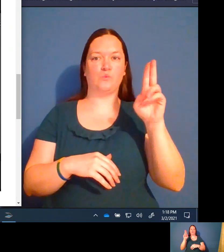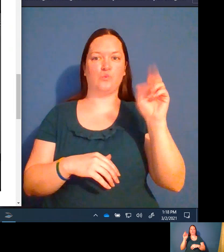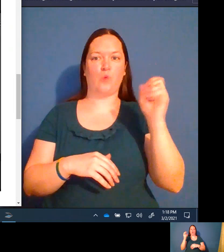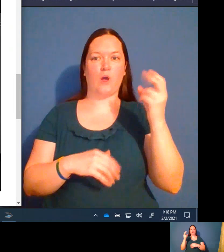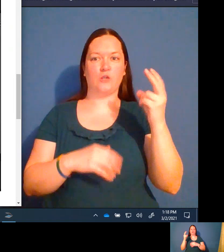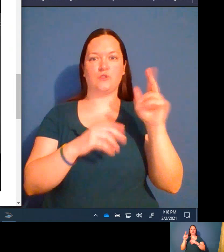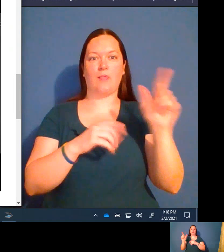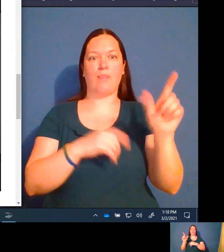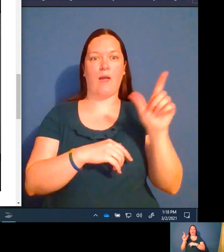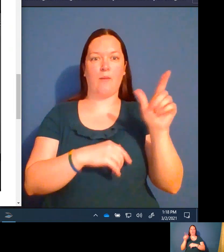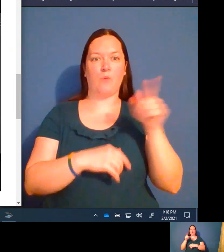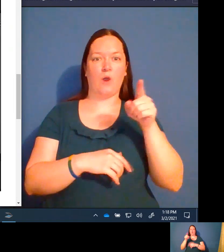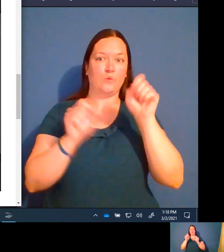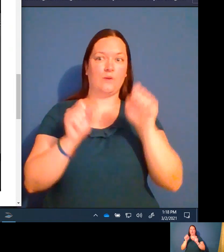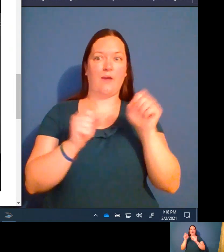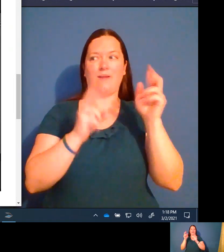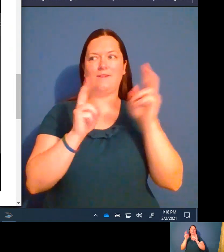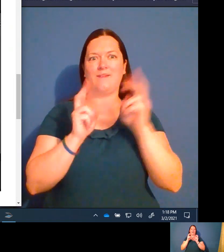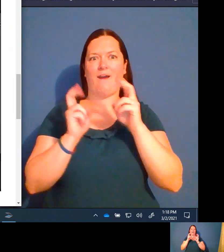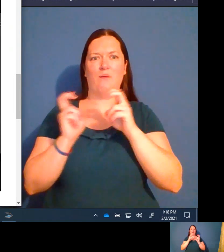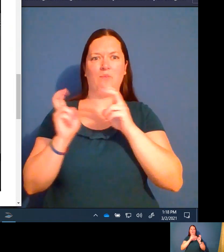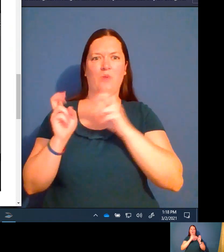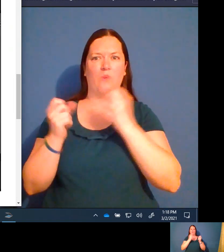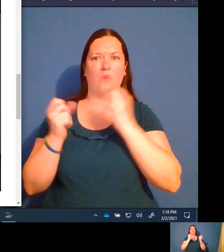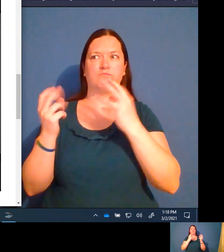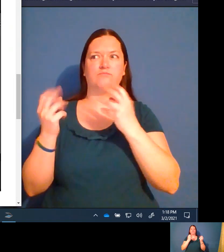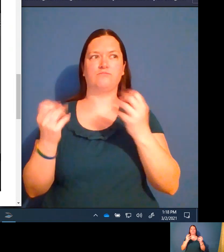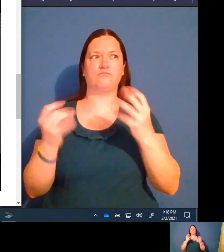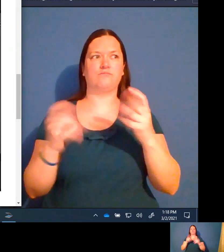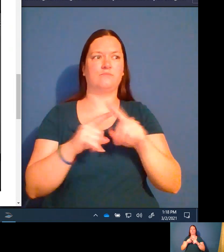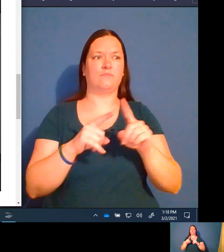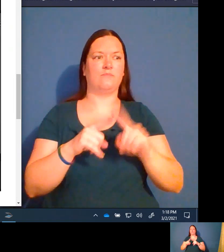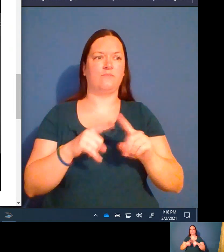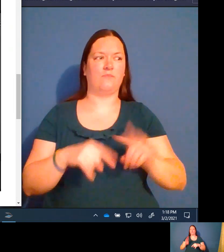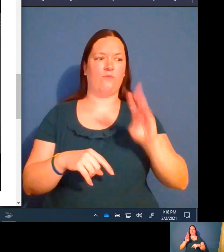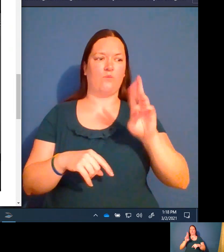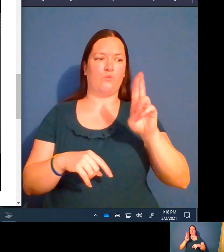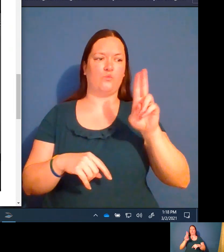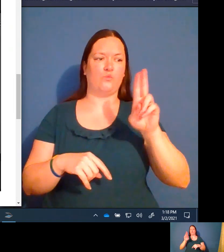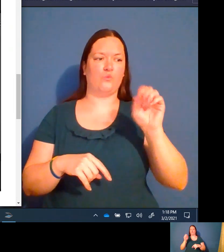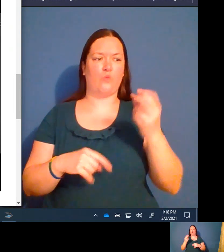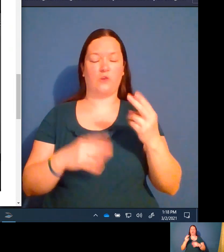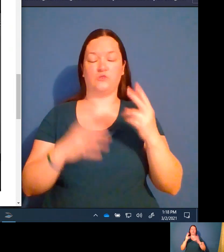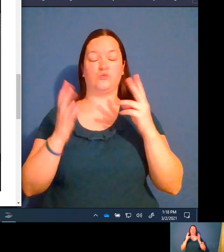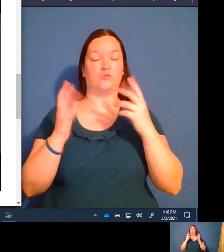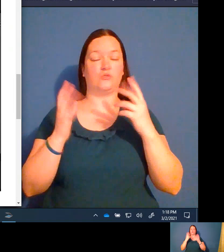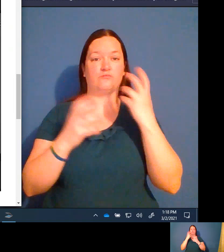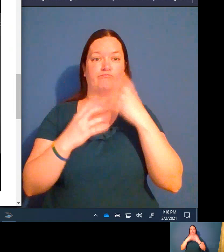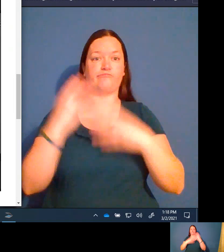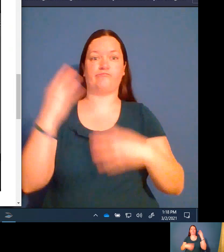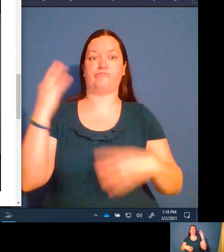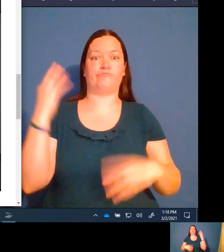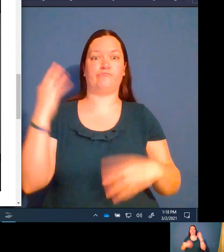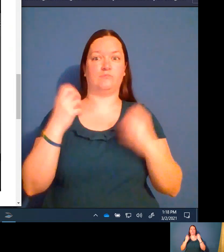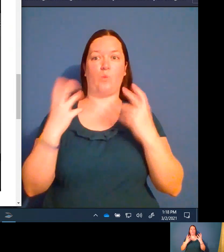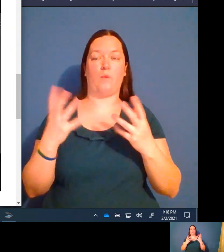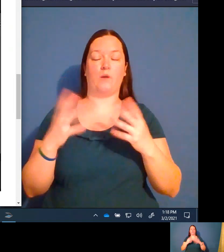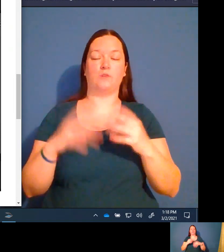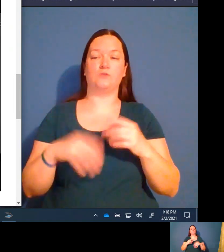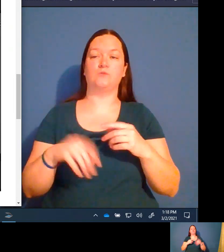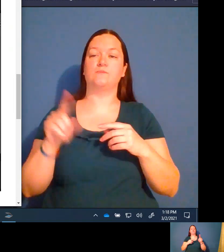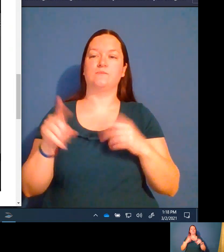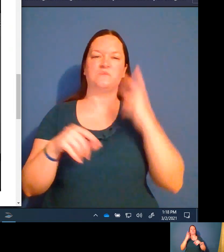you can download multiple brush attributes. So the list goes on and on, right? But what I want to do is I want to show you guys